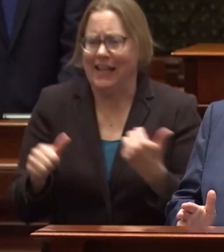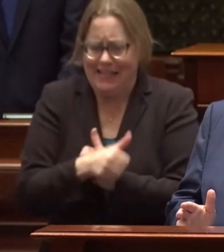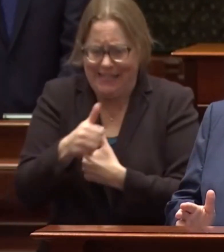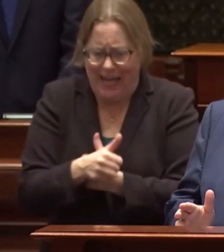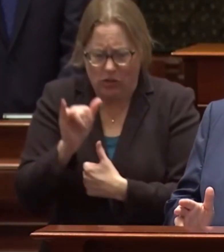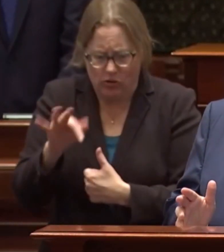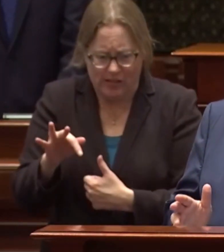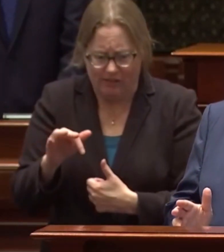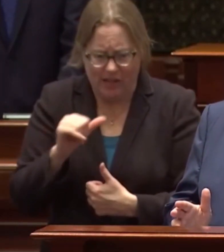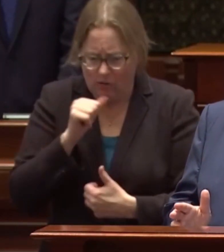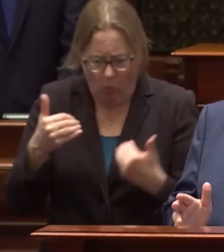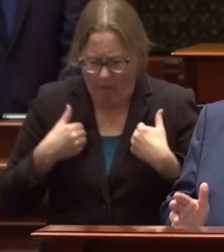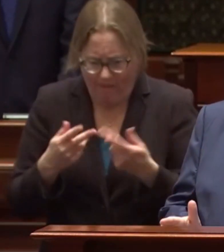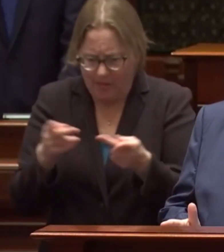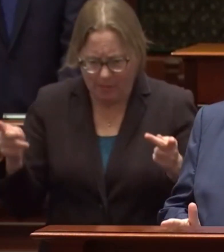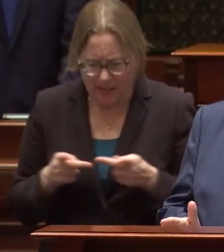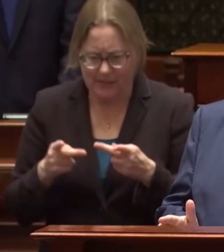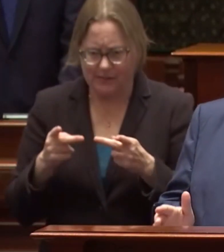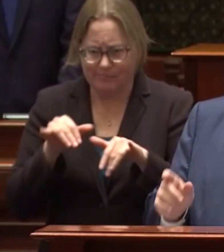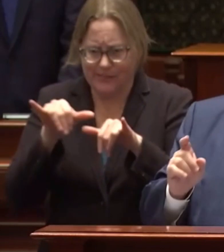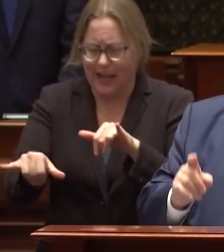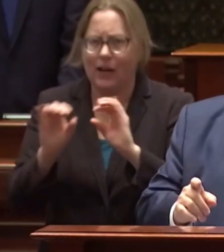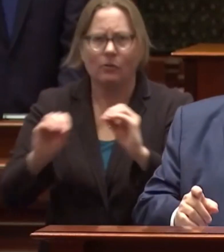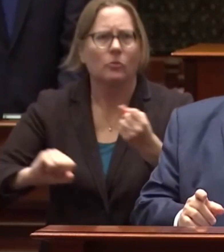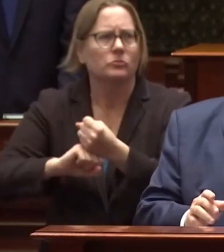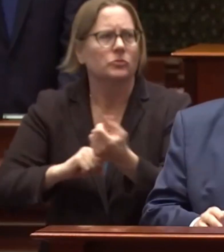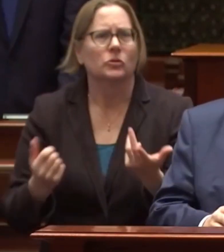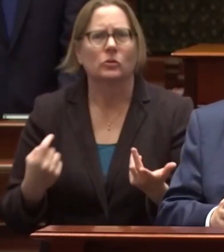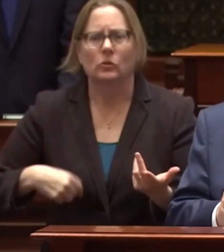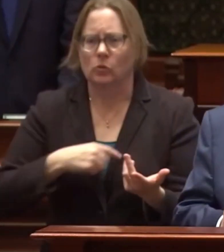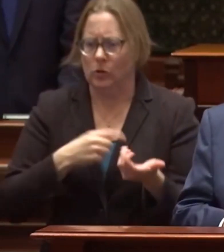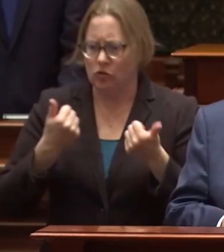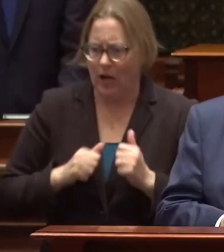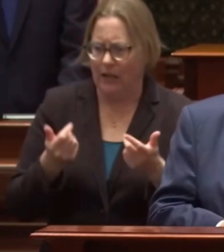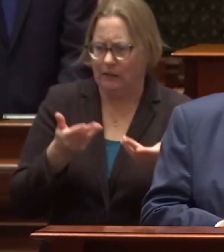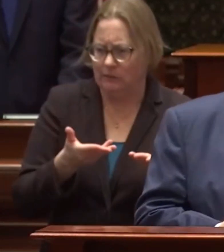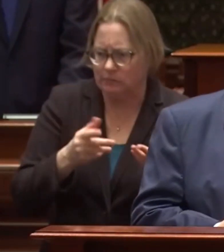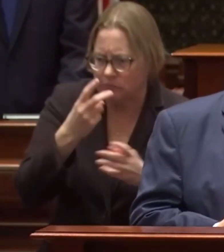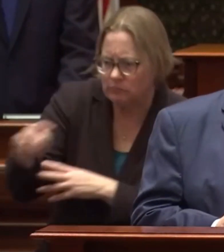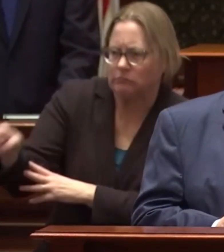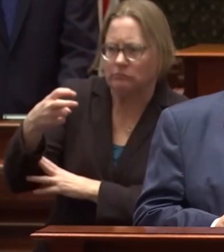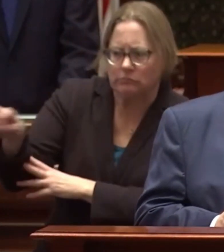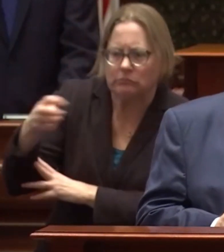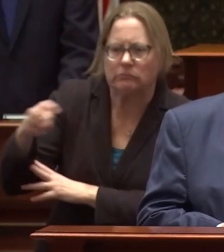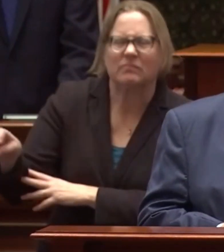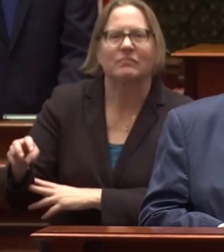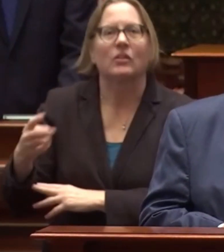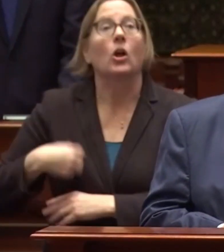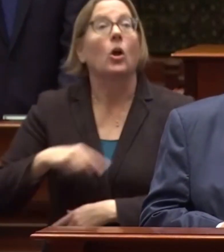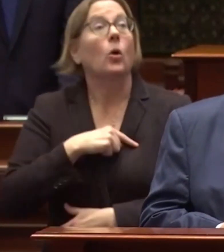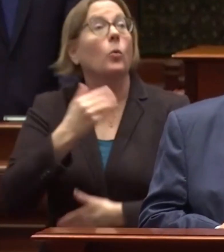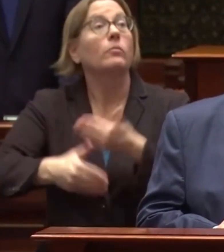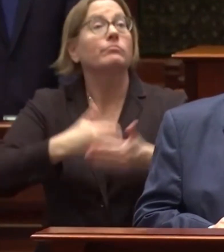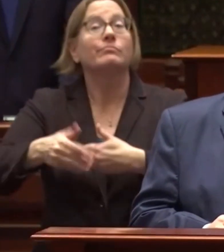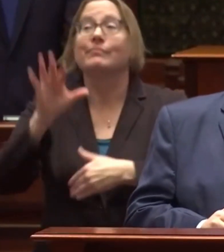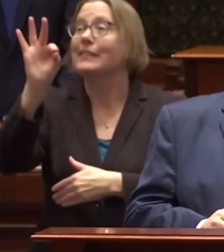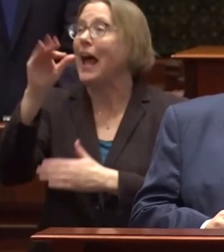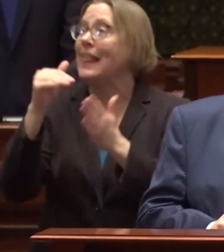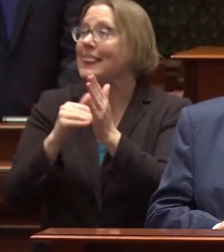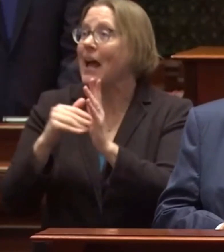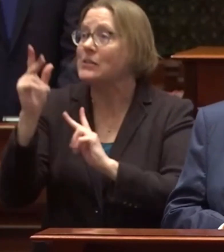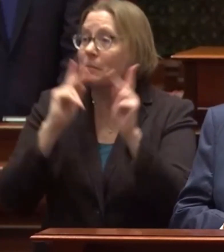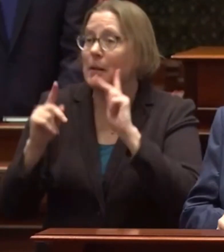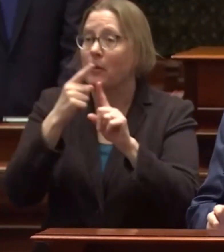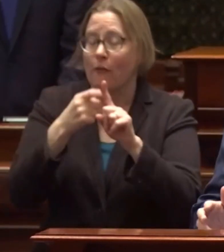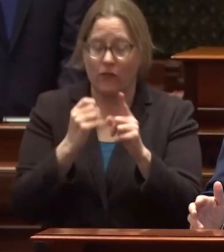no shelter or support at all. To date, we've moved 9,000 individuals through the process from arrival